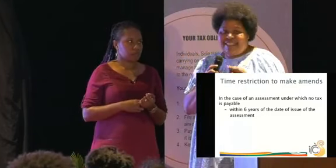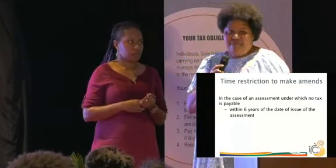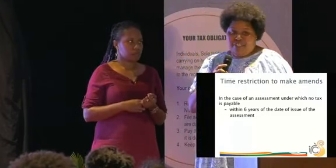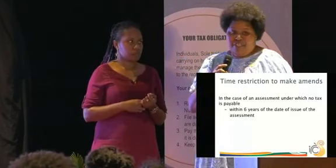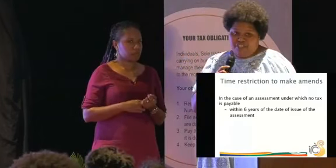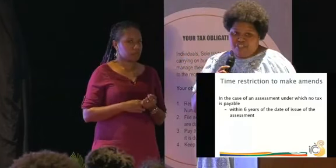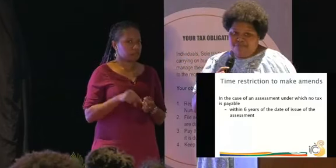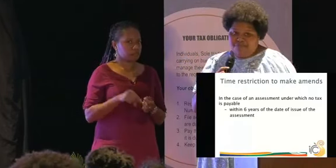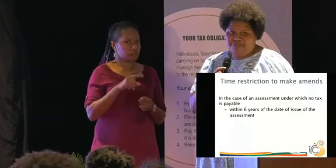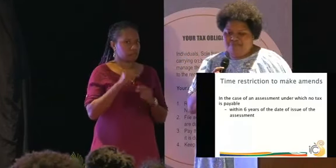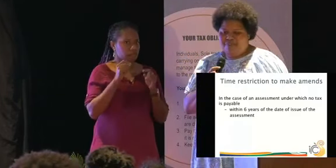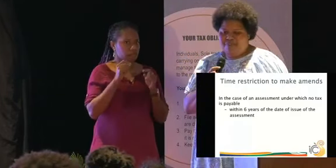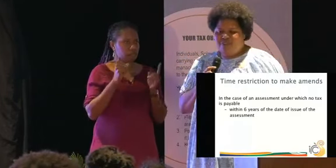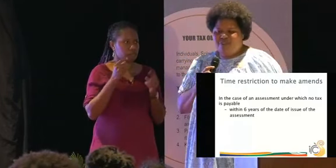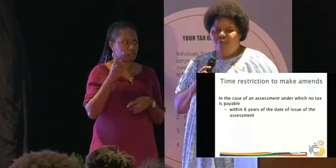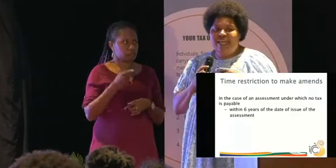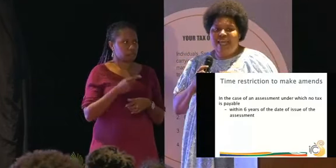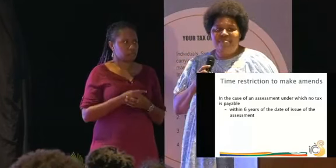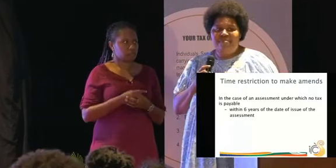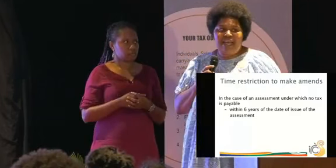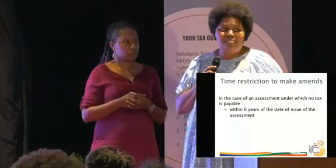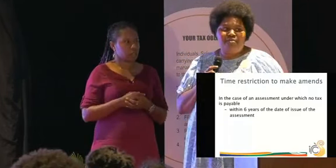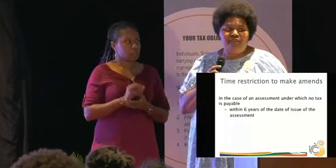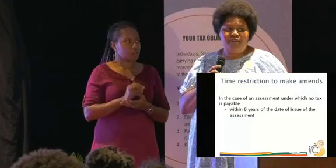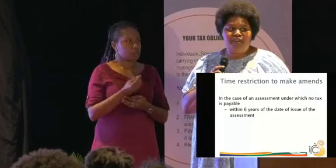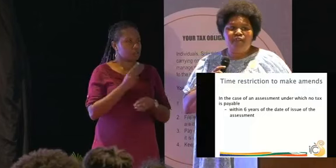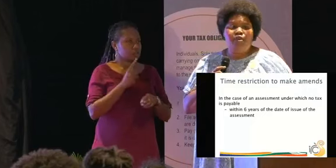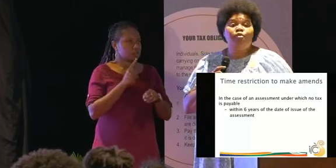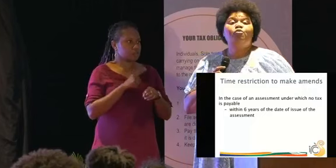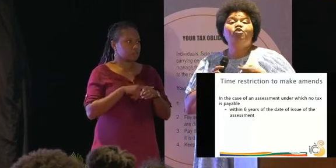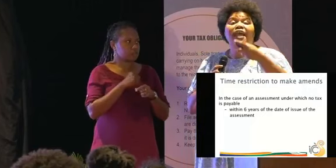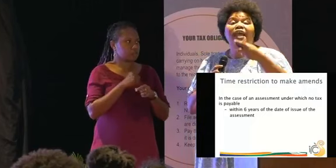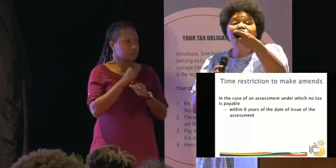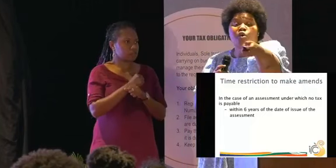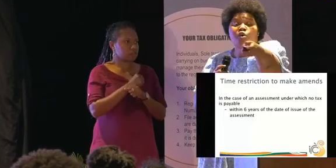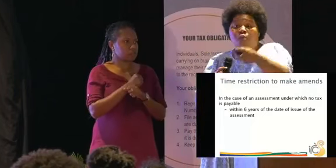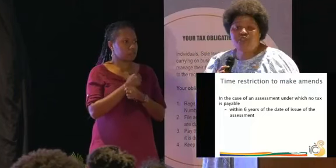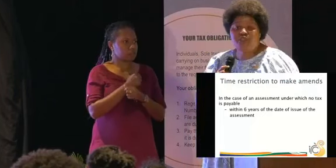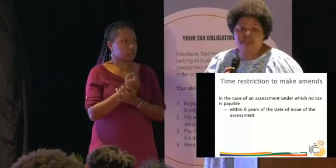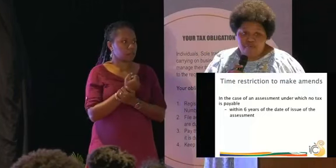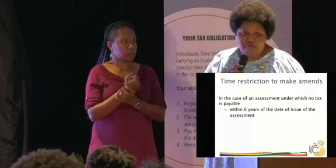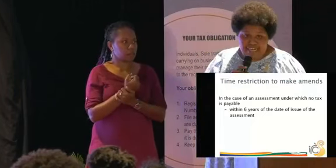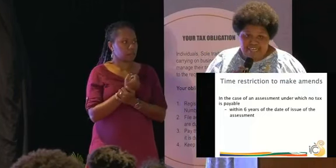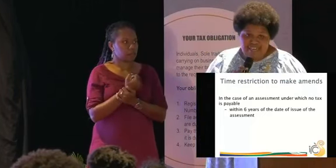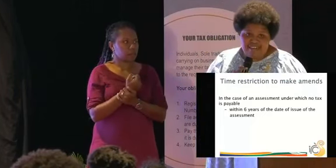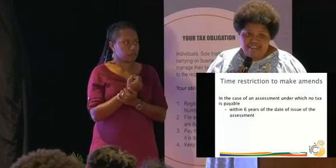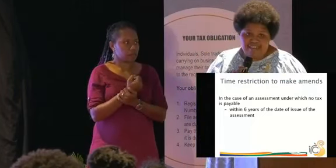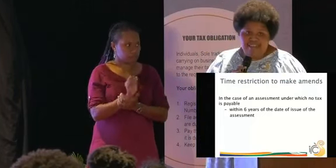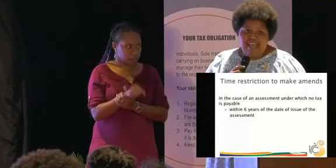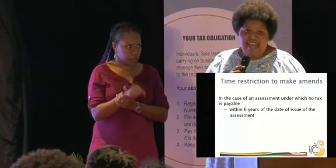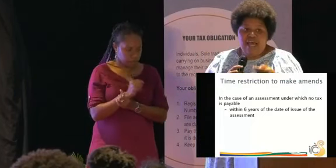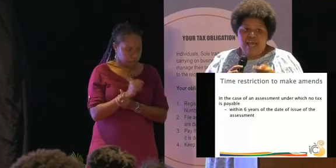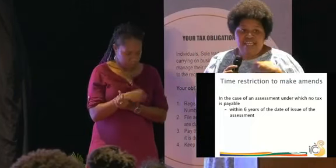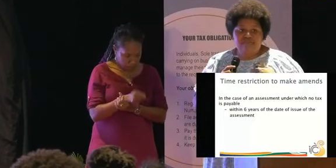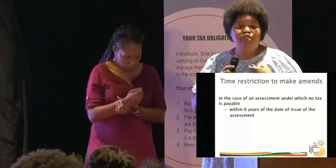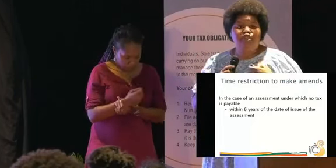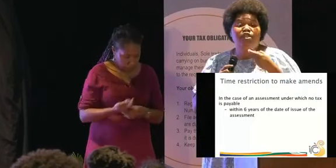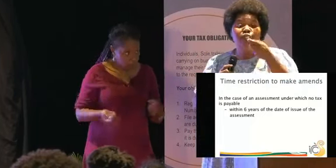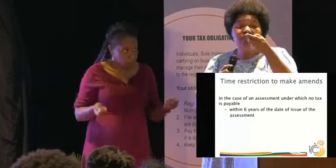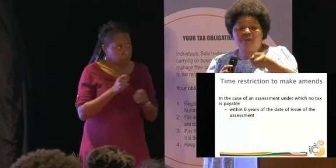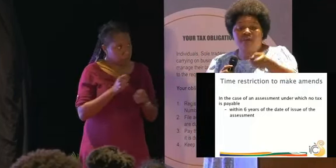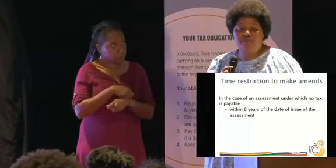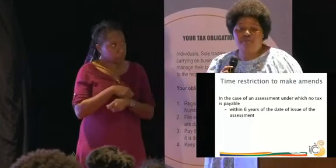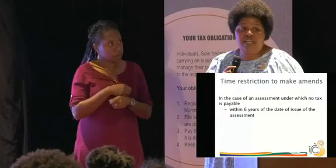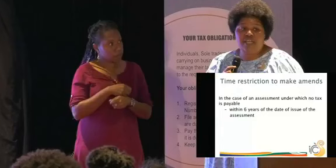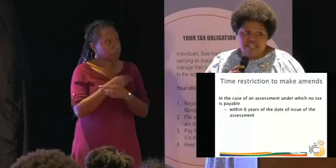Okay, that's the time restriction. So we have time restrictions to change what you have put in. And our time to